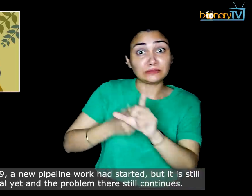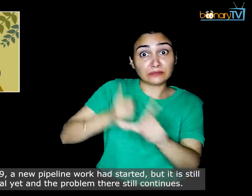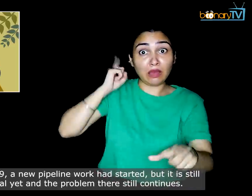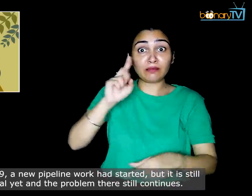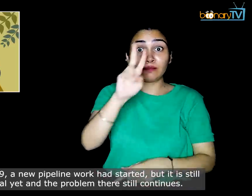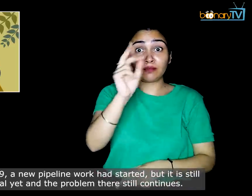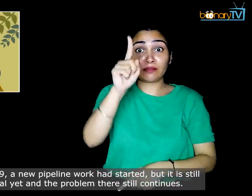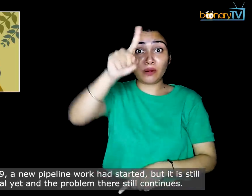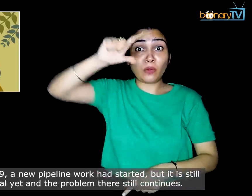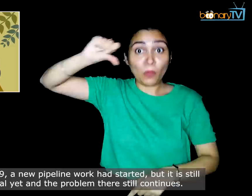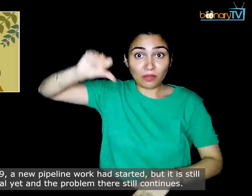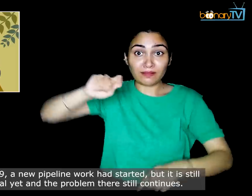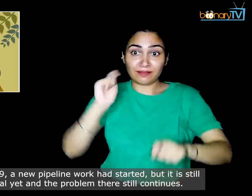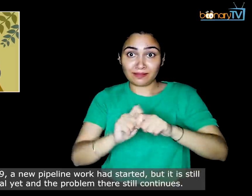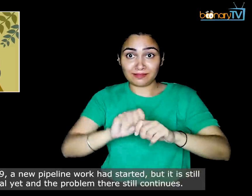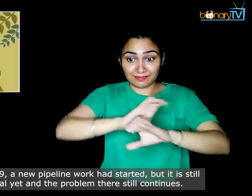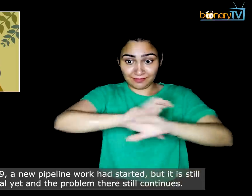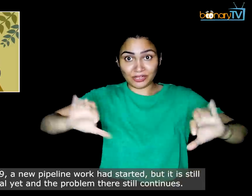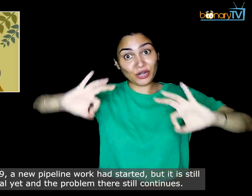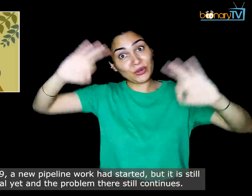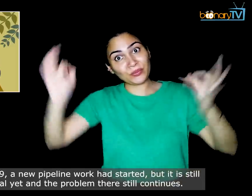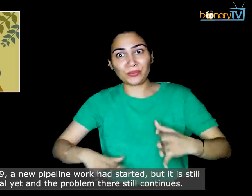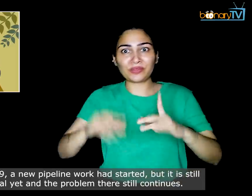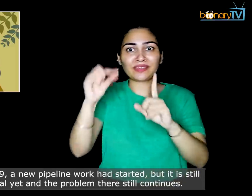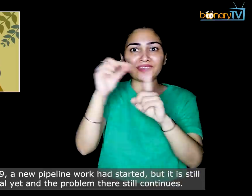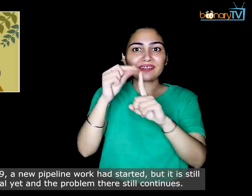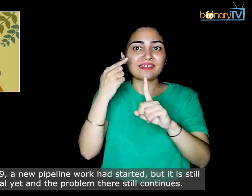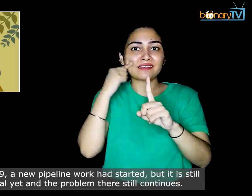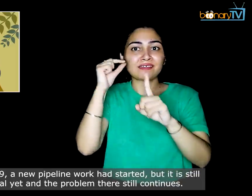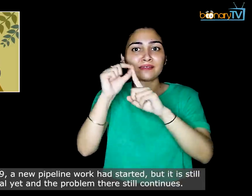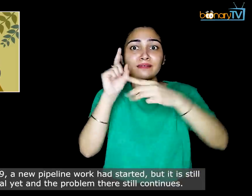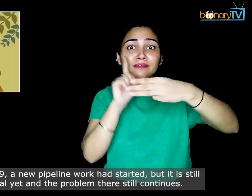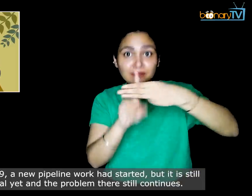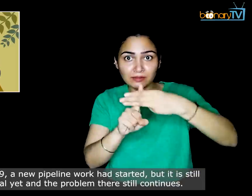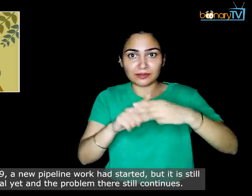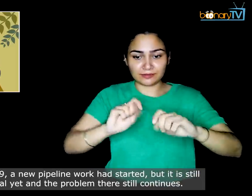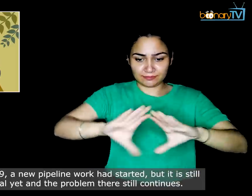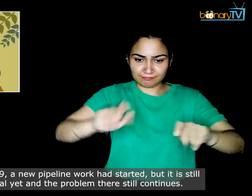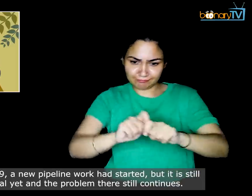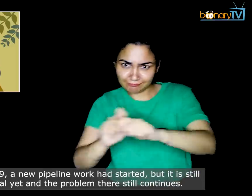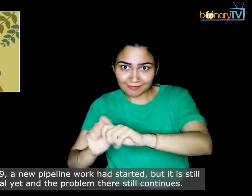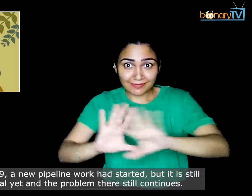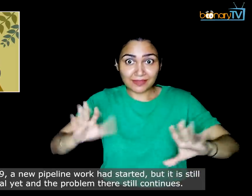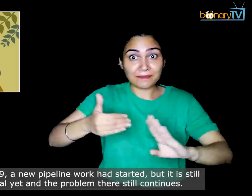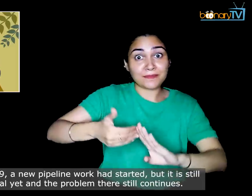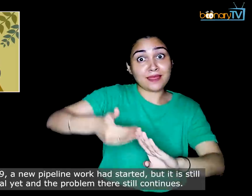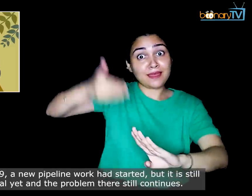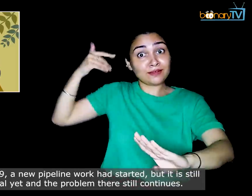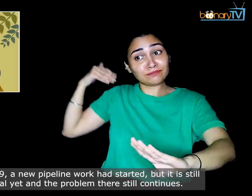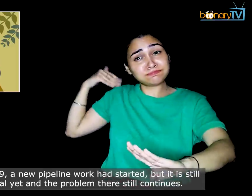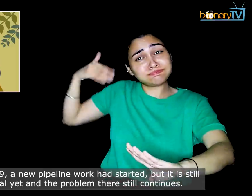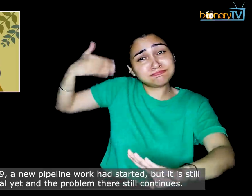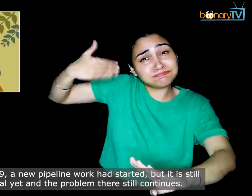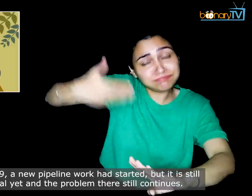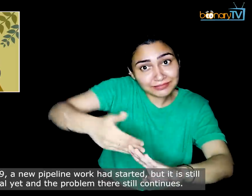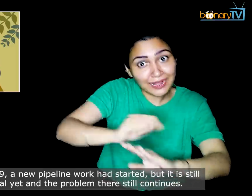Although in 2019, a new pipeline work had started, but it is